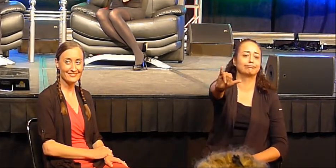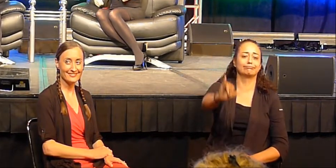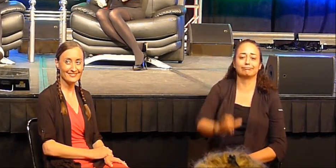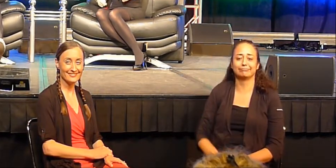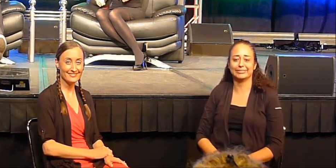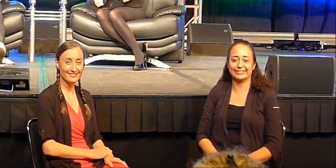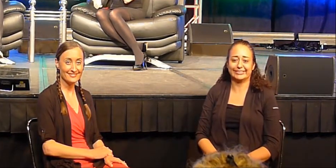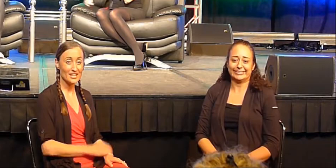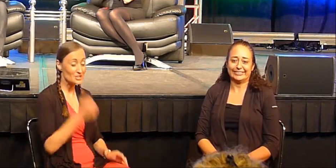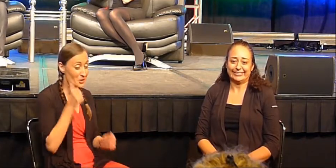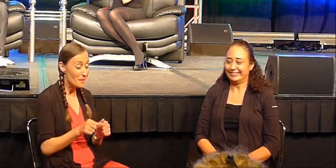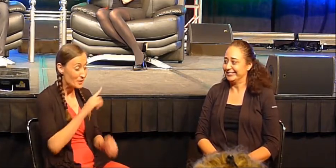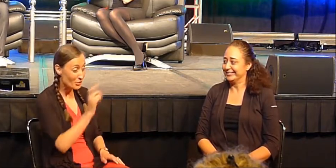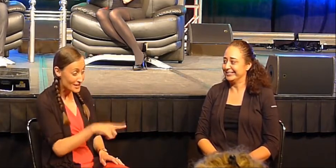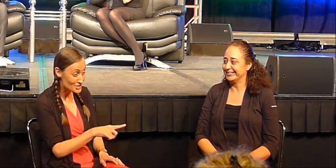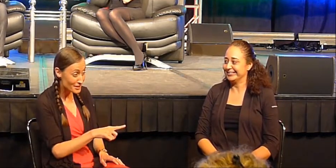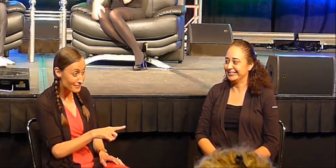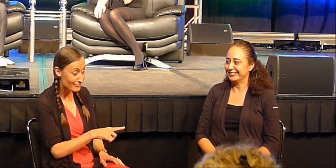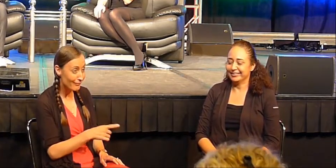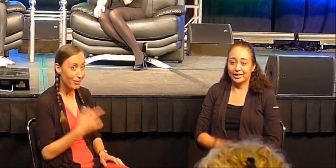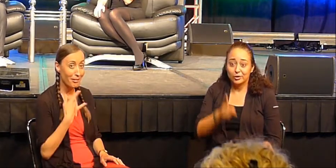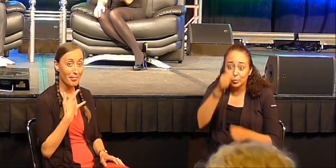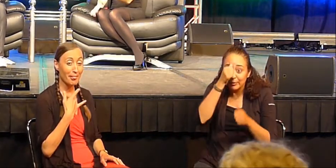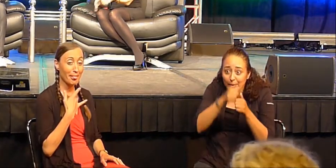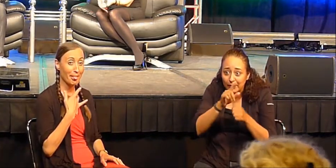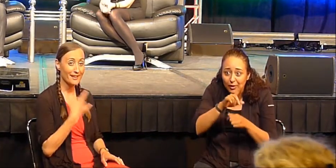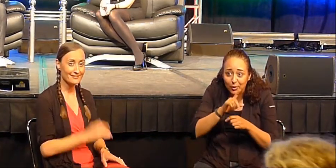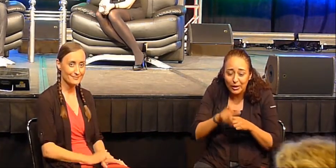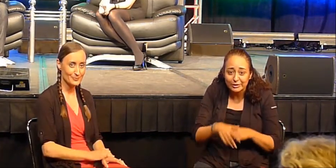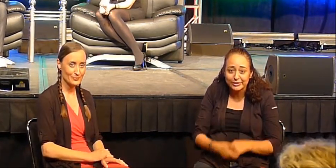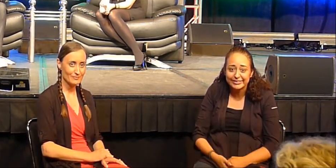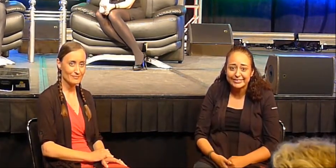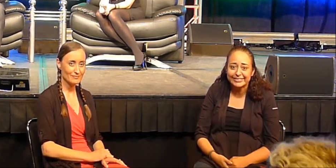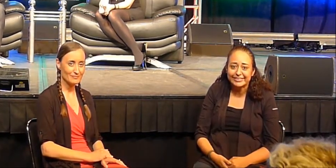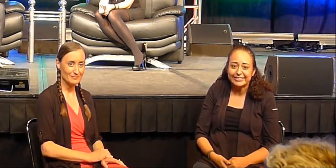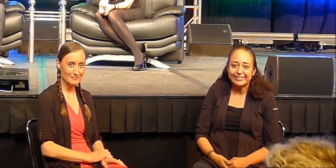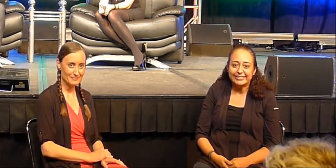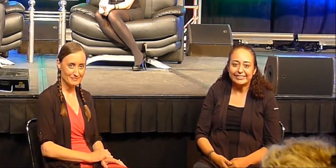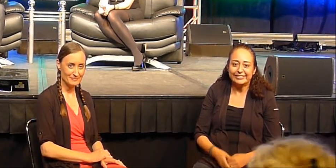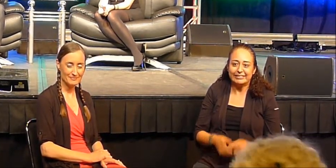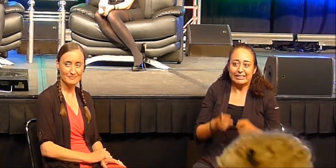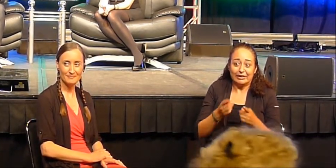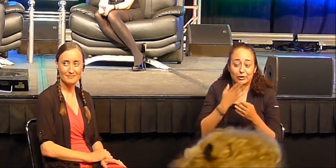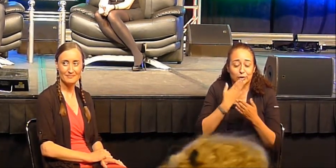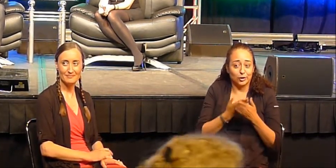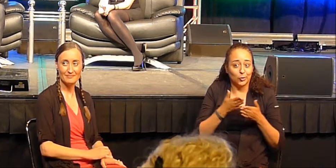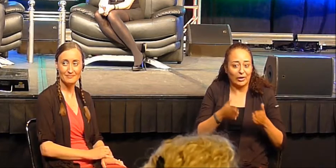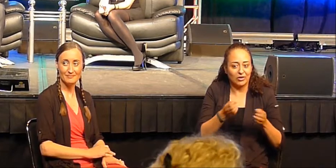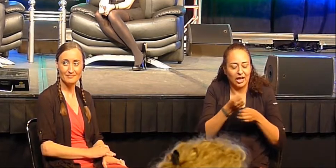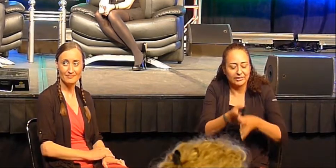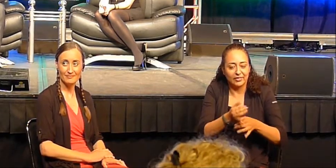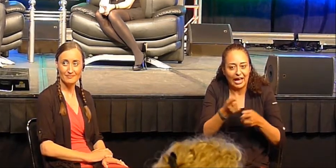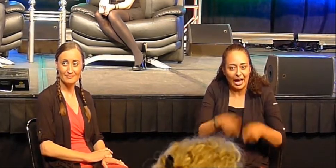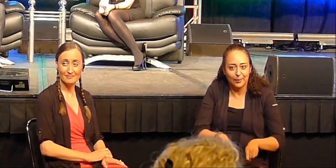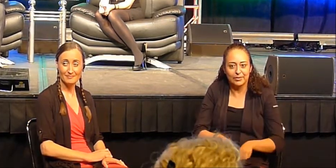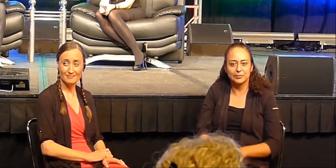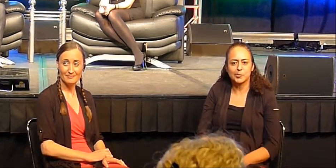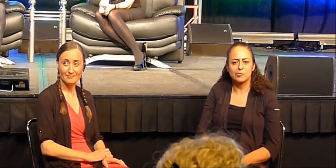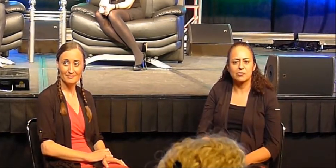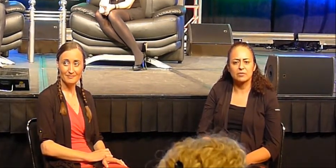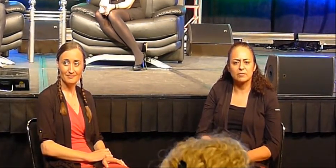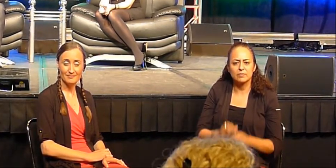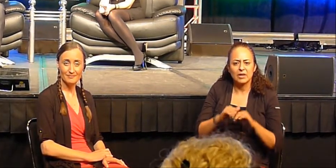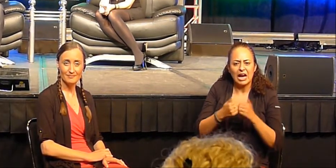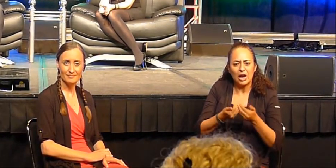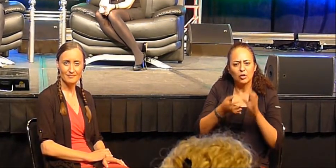That's what I thought. He has a way of doing that to people. I was gonna ask, how closely do you think you relate to the character Peter